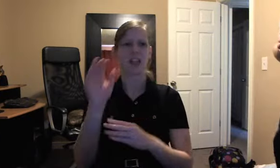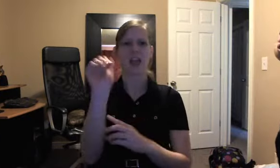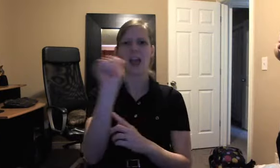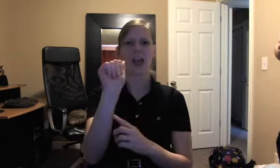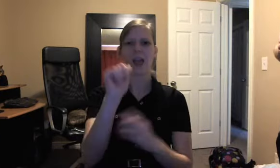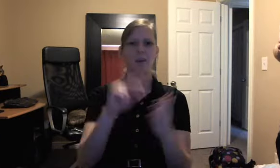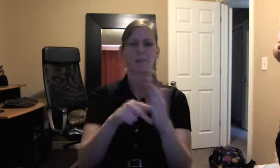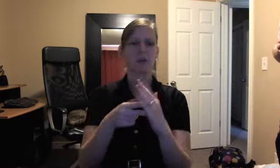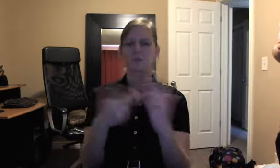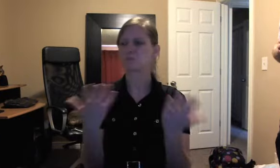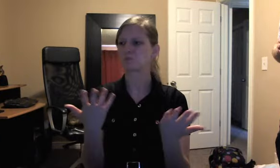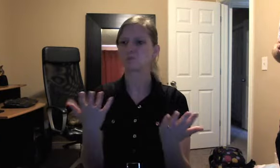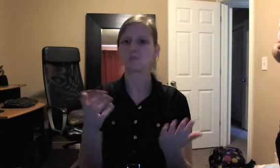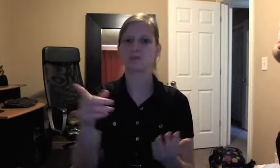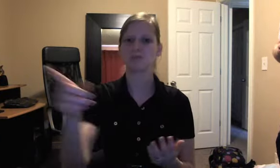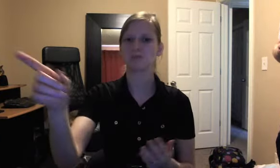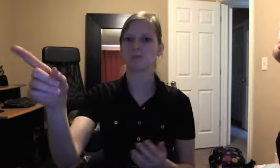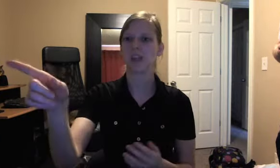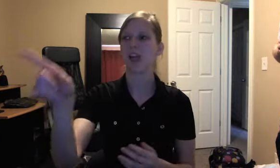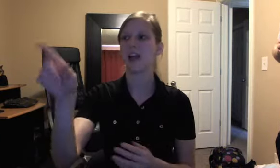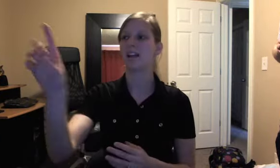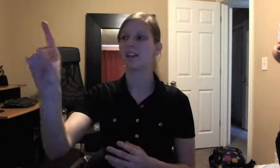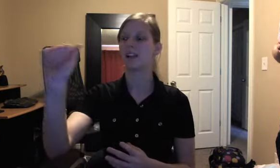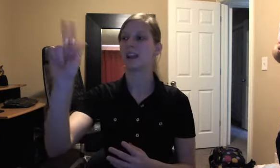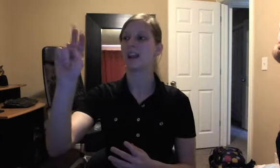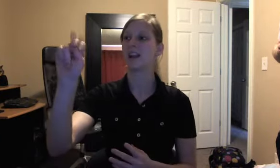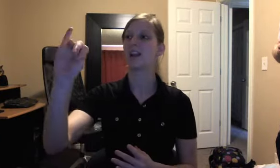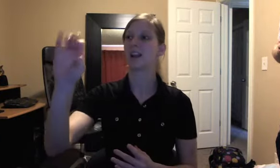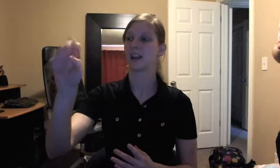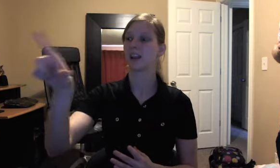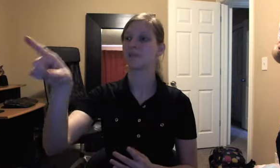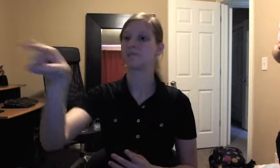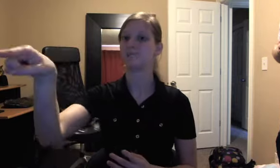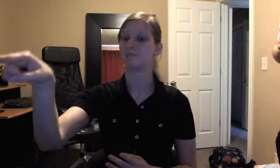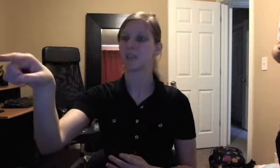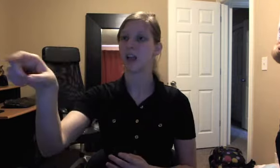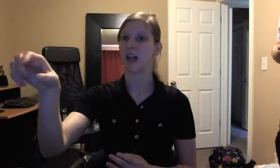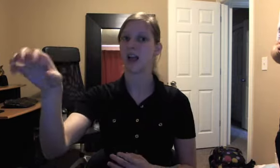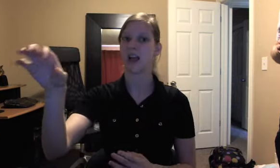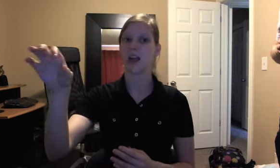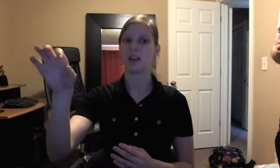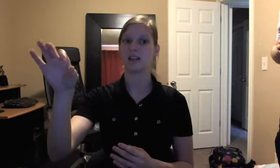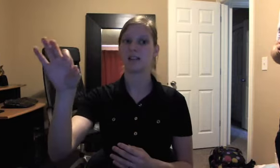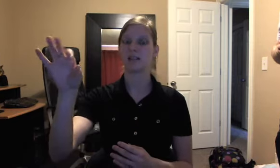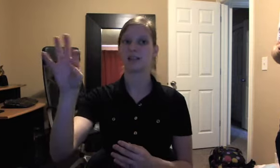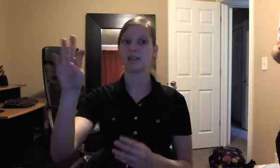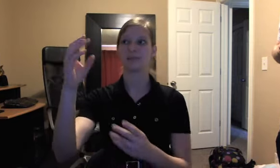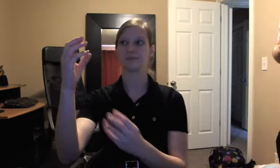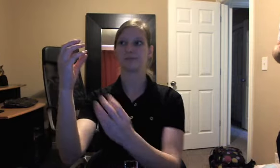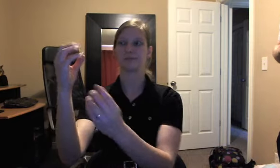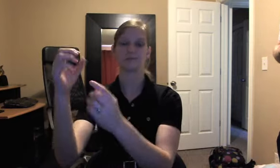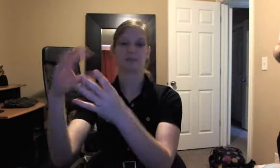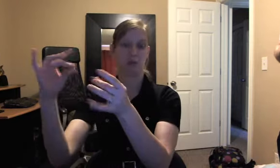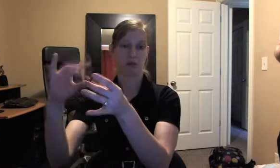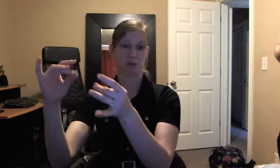for, Daniel? Add. How about the S? Rania. Subtracting. Wonderful. Now we are going